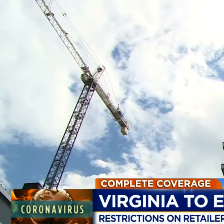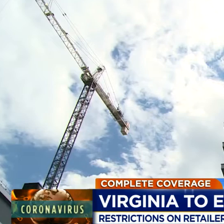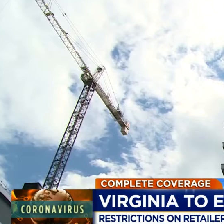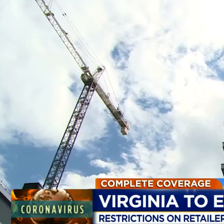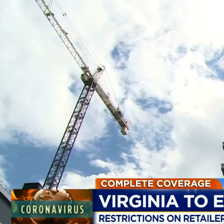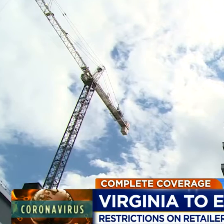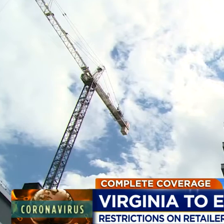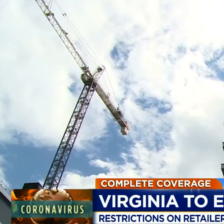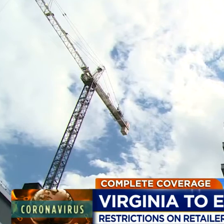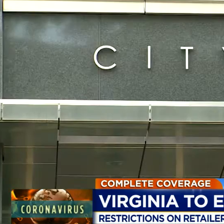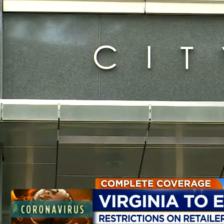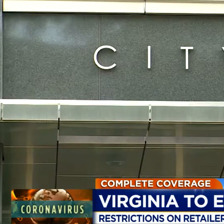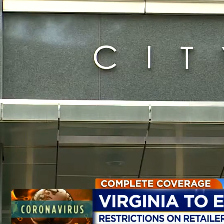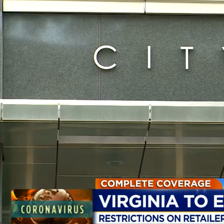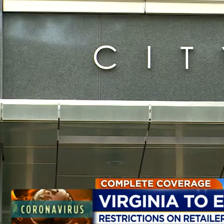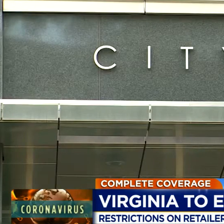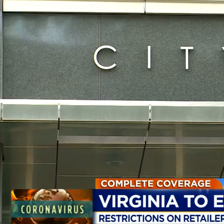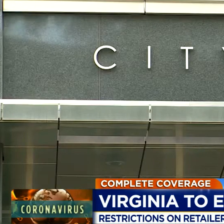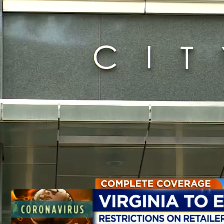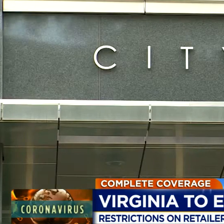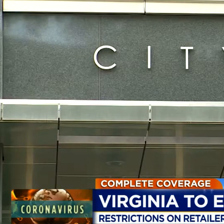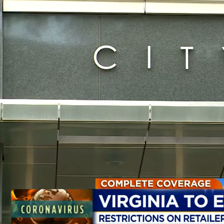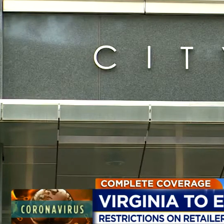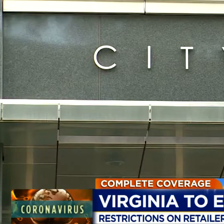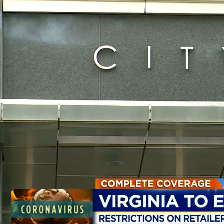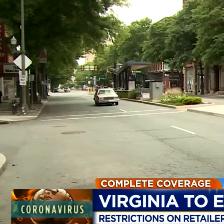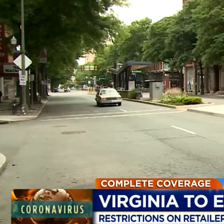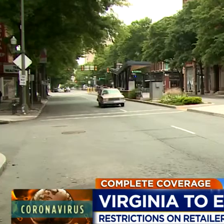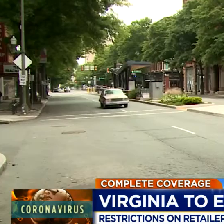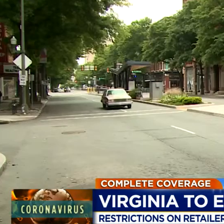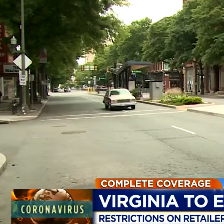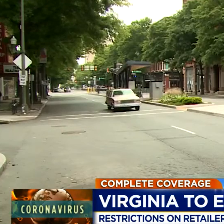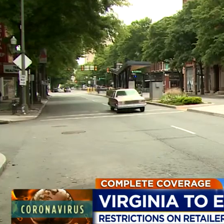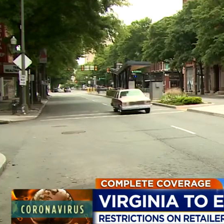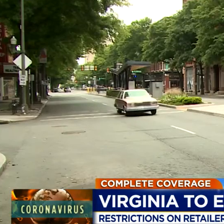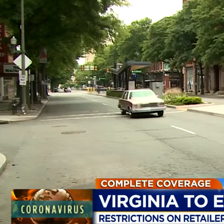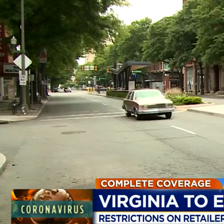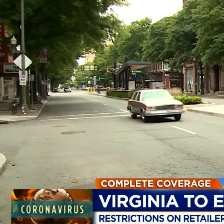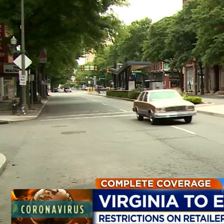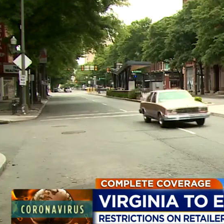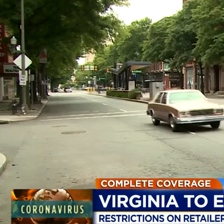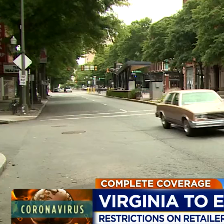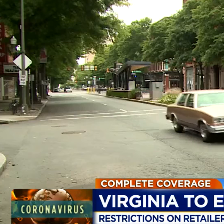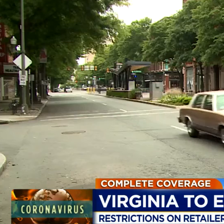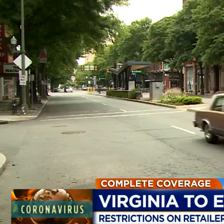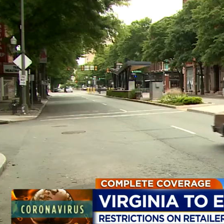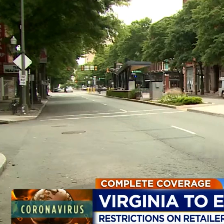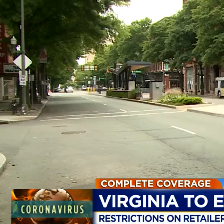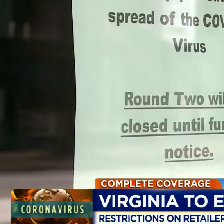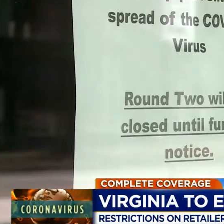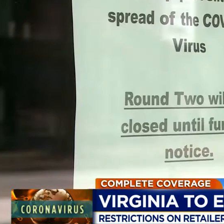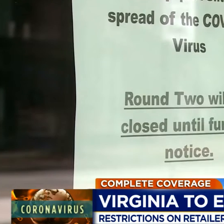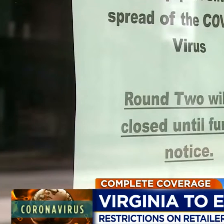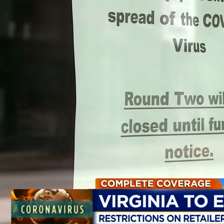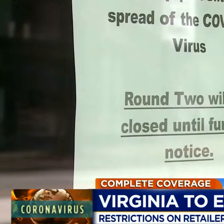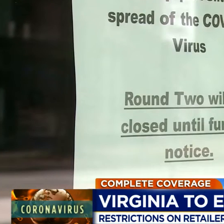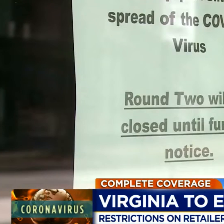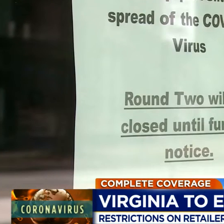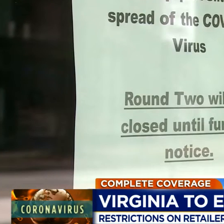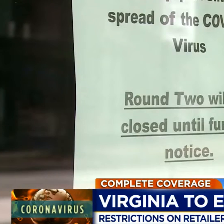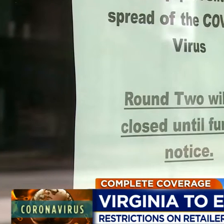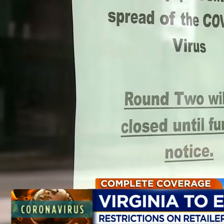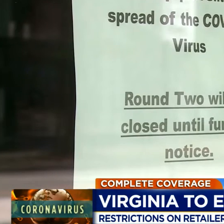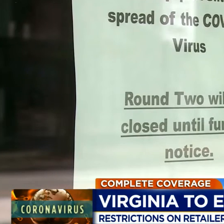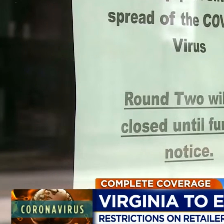tells CBS 6 they're optimistic Richmond will start phase three July 1st based on local data, and an official decision will be made later this